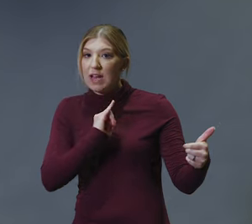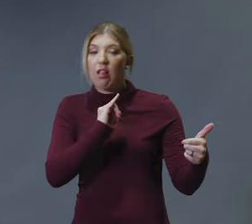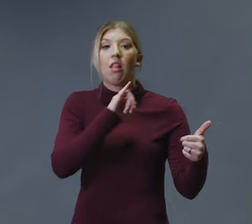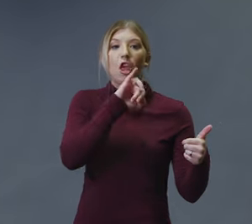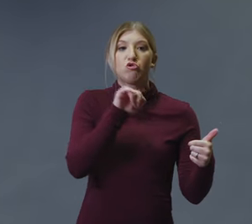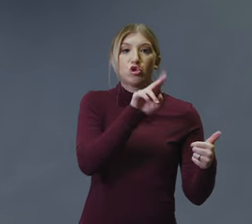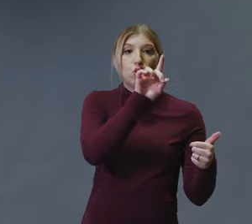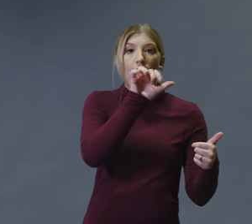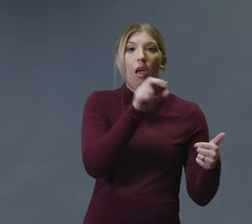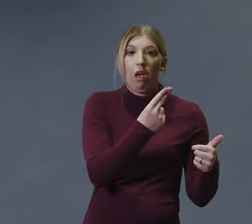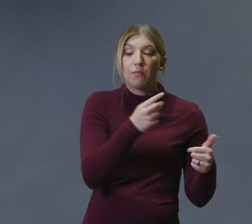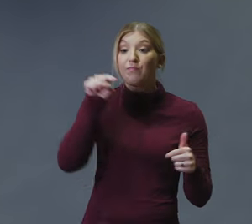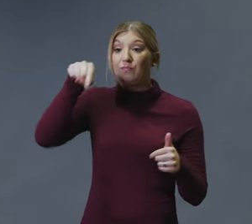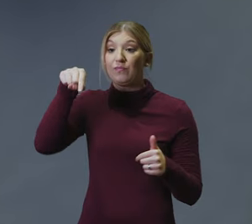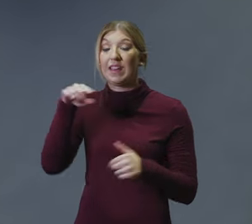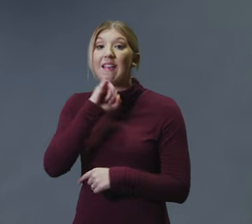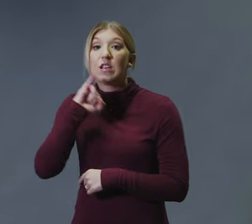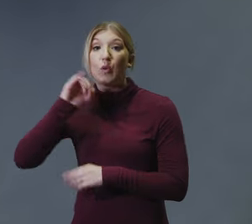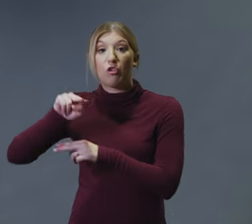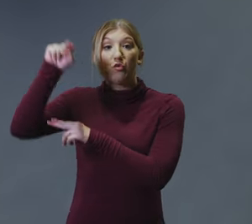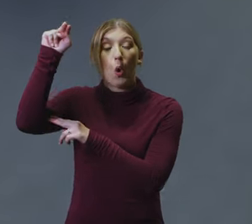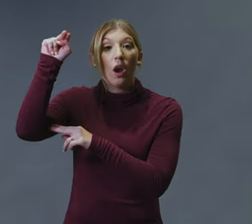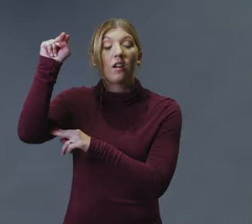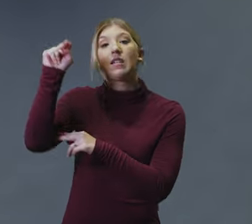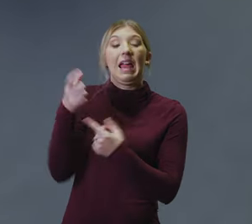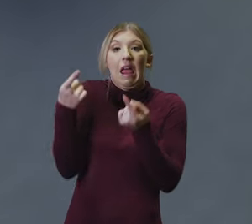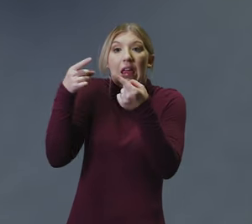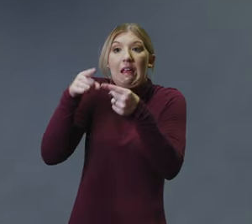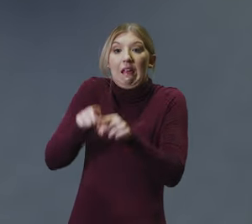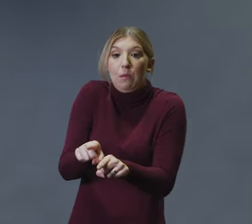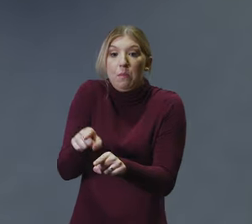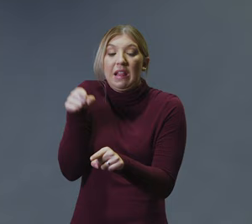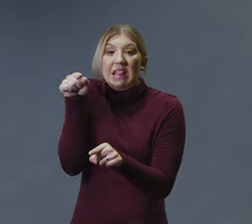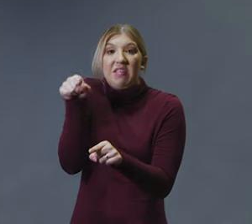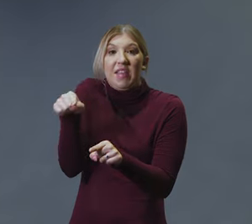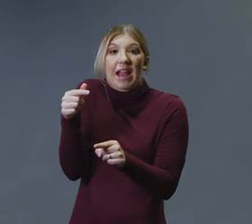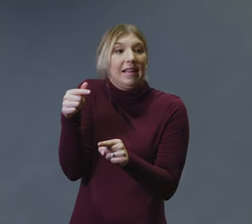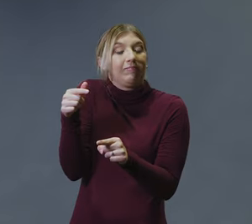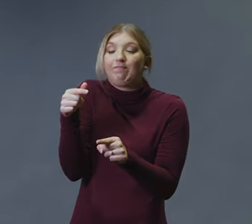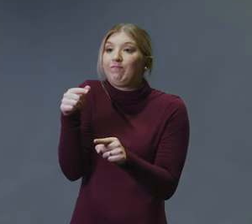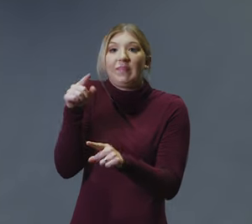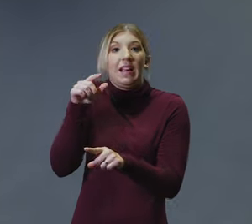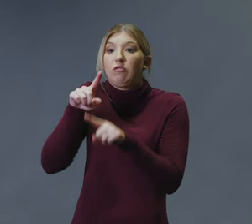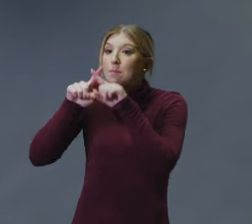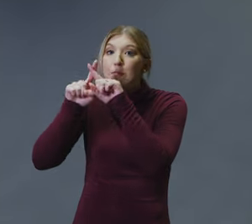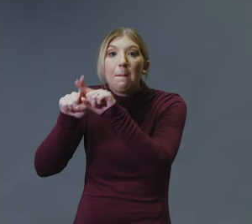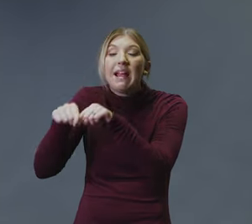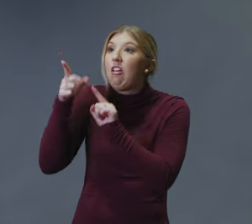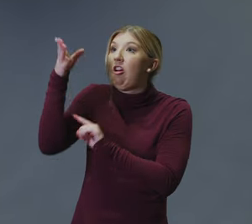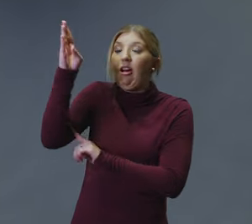Judah. Now, the nation of Israel in the north, they began to find themselves in a position where they no longer depended on